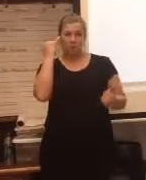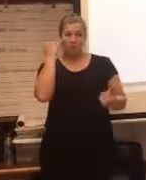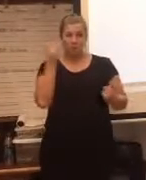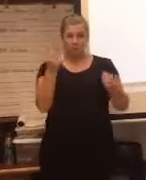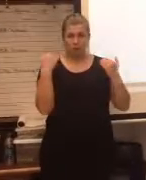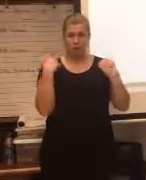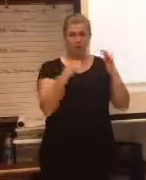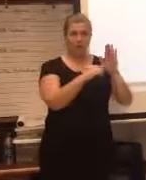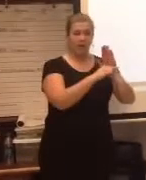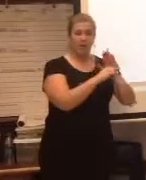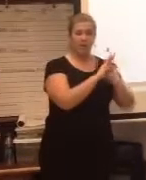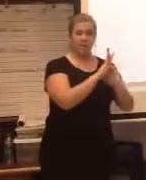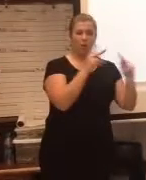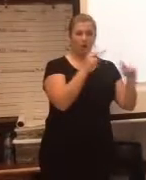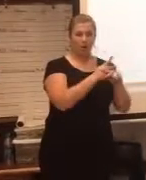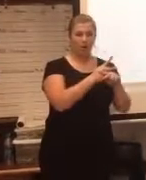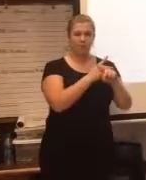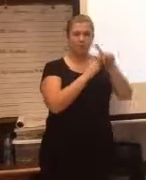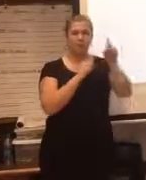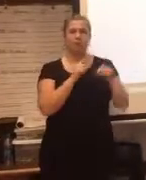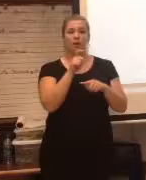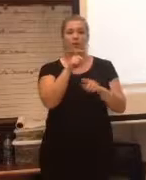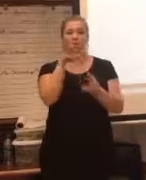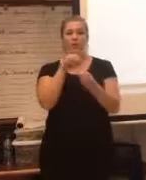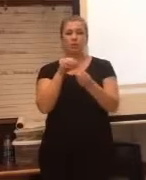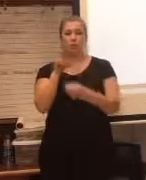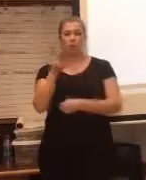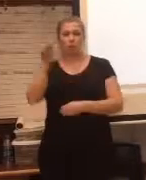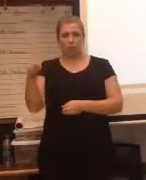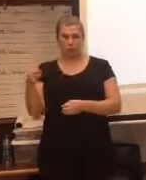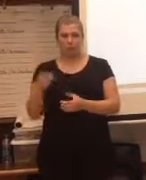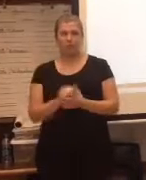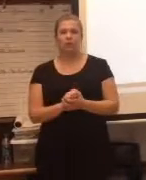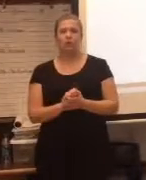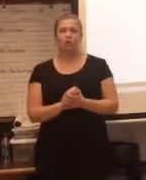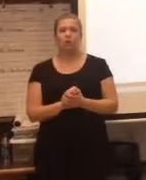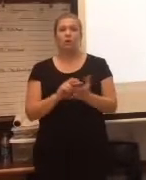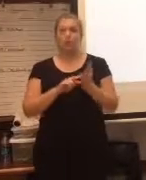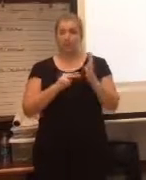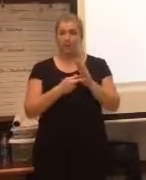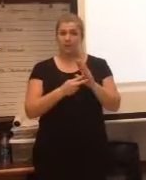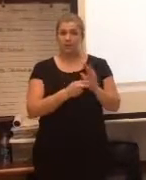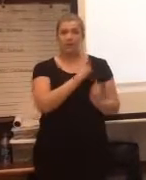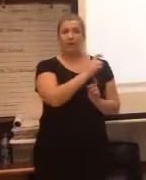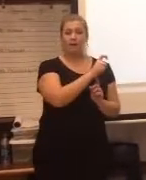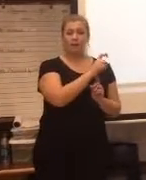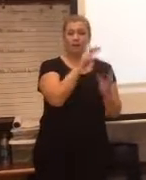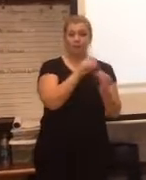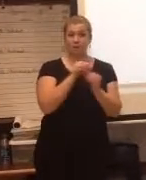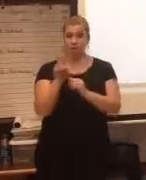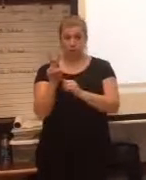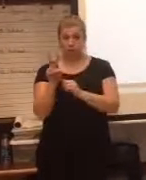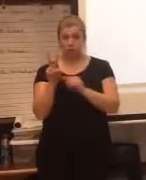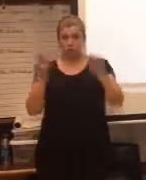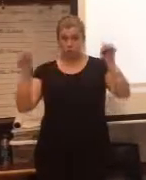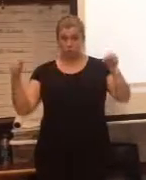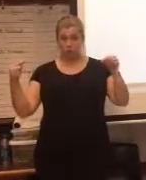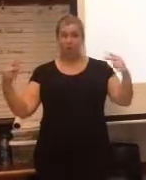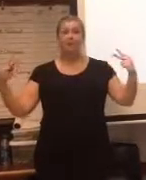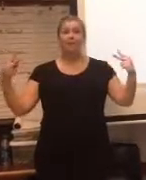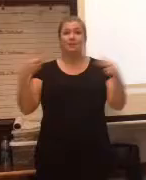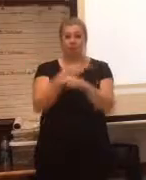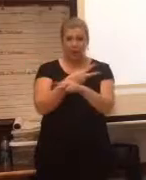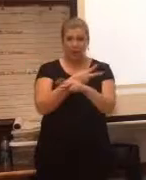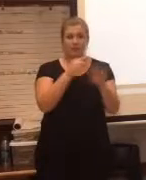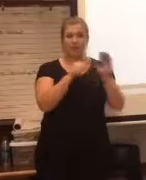4 times the quantity x plus 2. This means that we are multiplying x plus 2